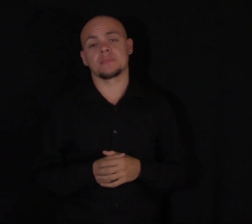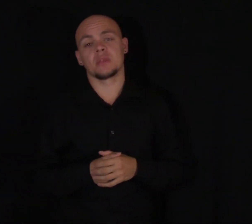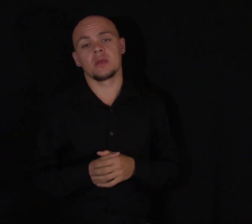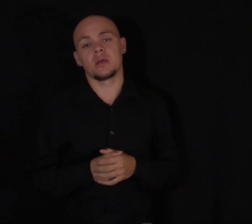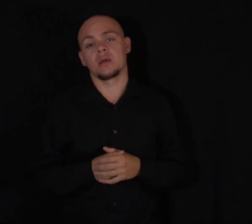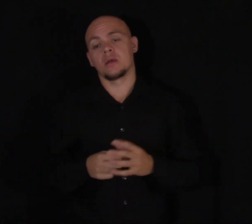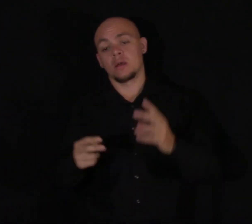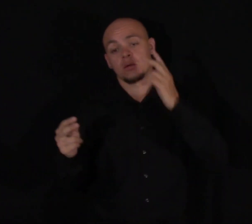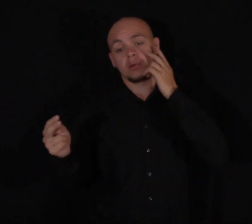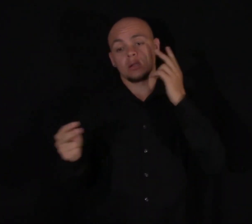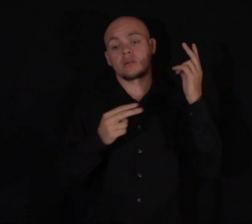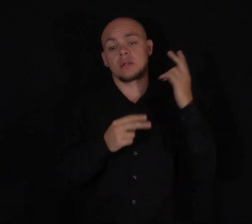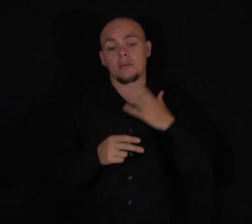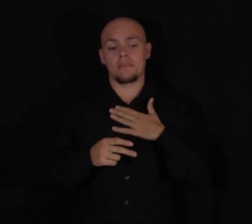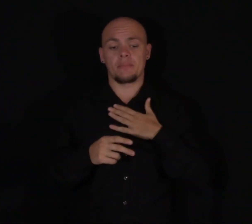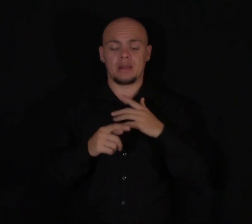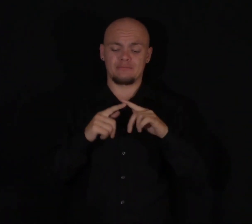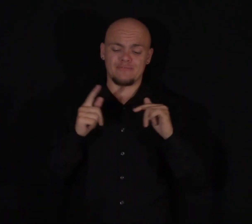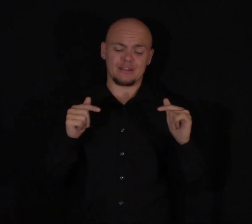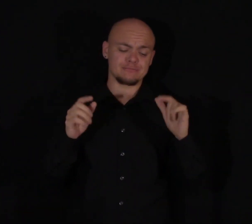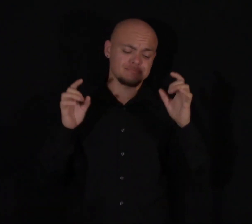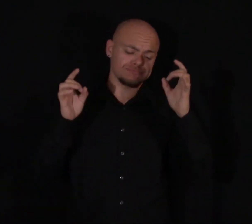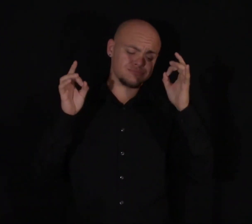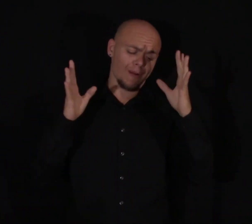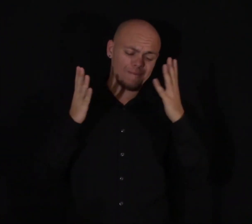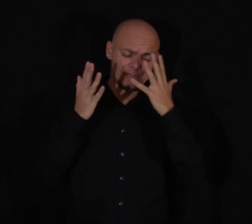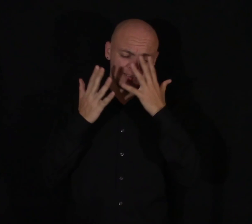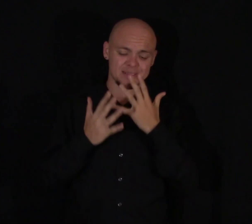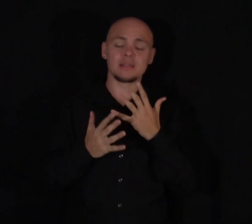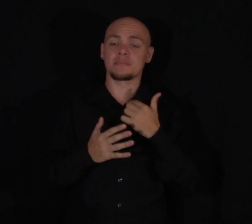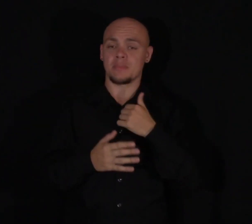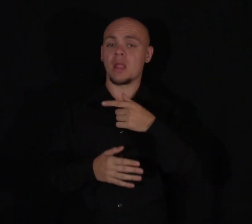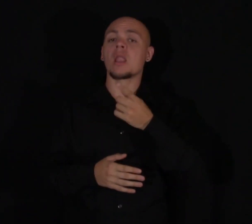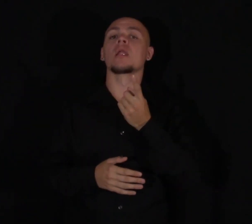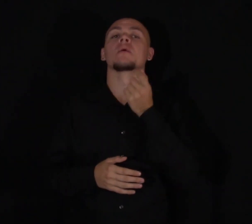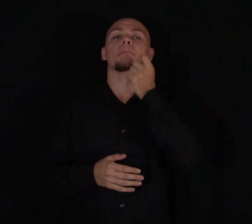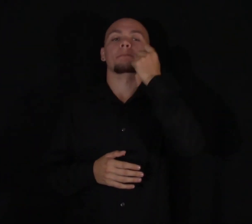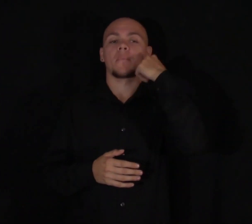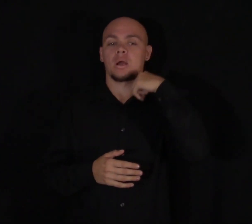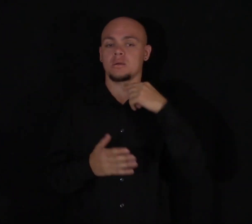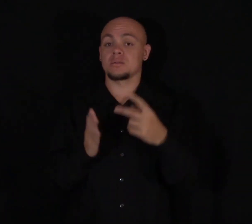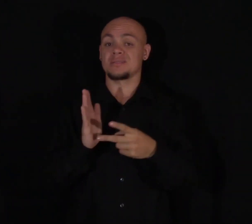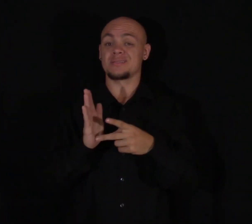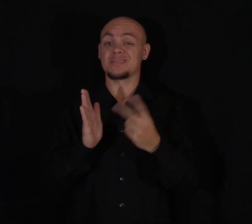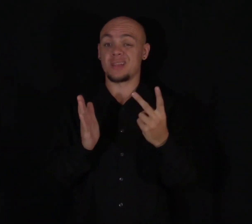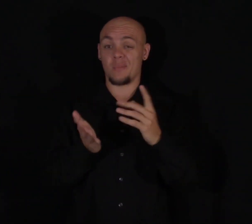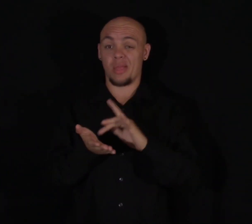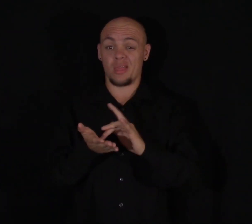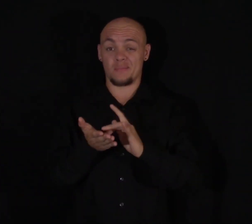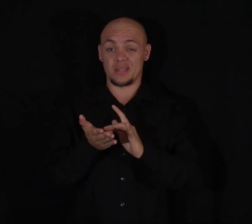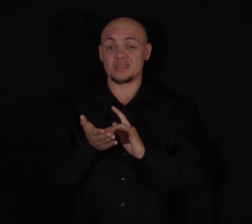my various misfortunes, I now swallowed double my usual quantity, and soon slept